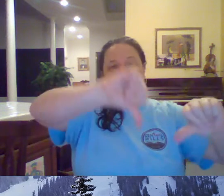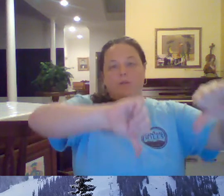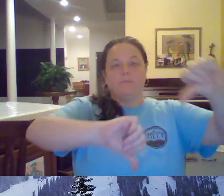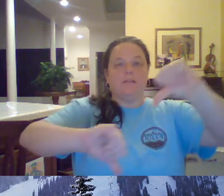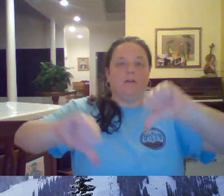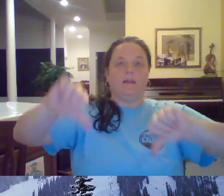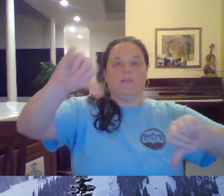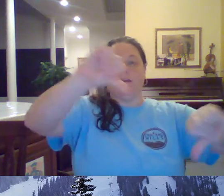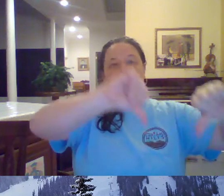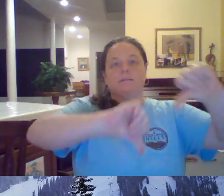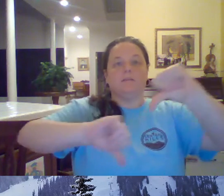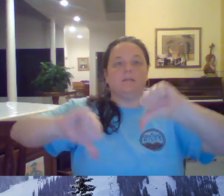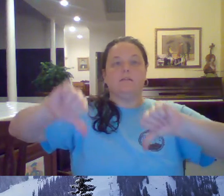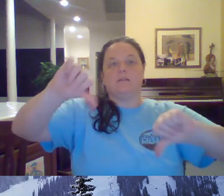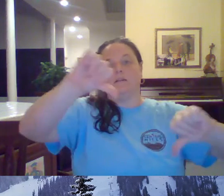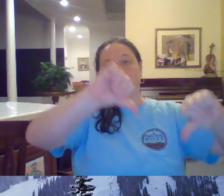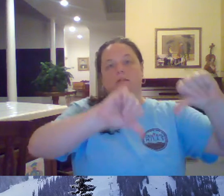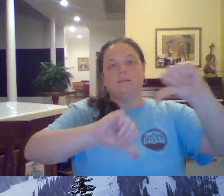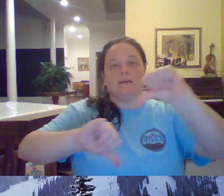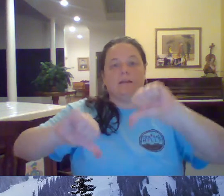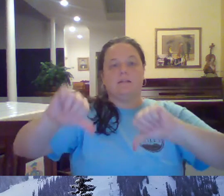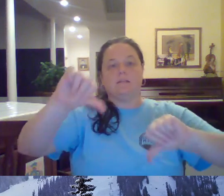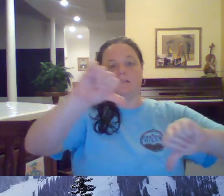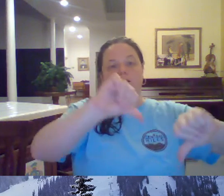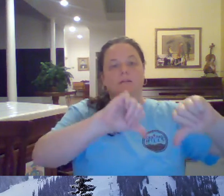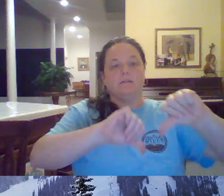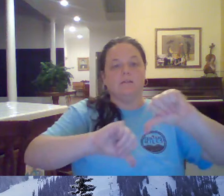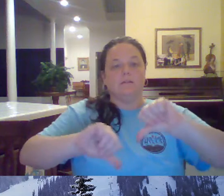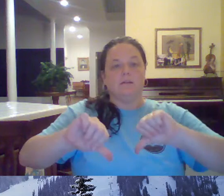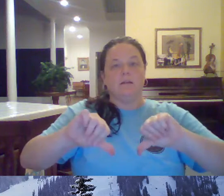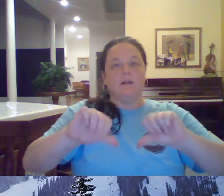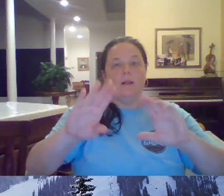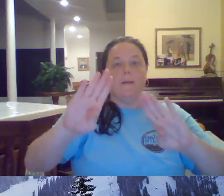So your thumbs down like this. Science.